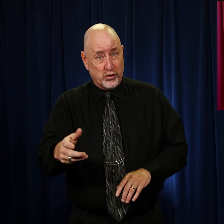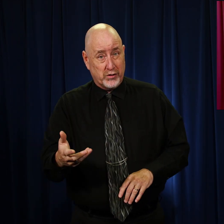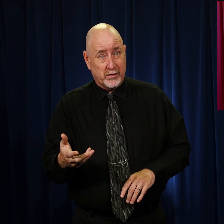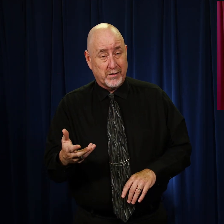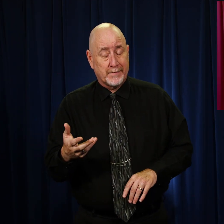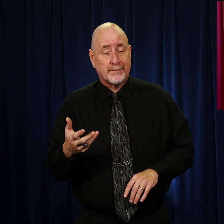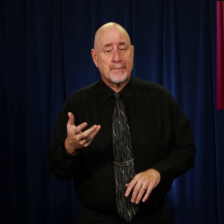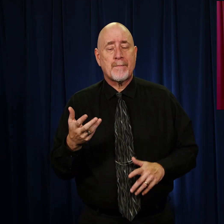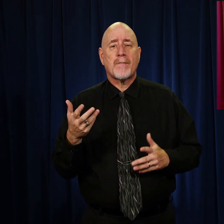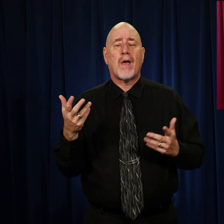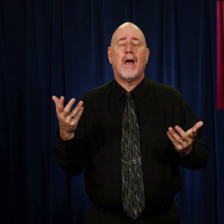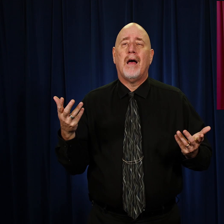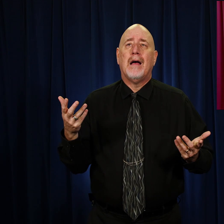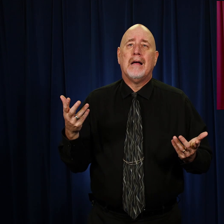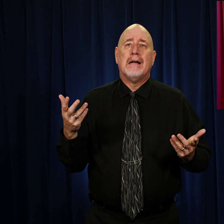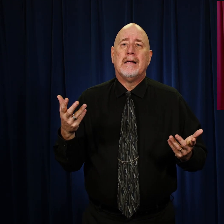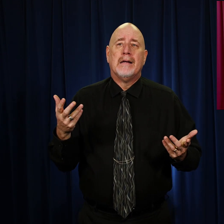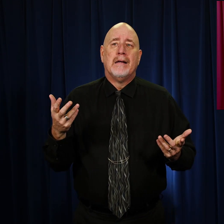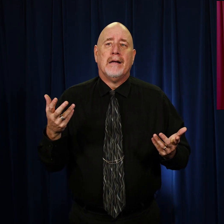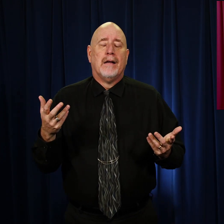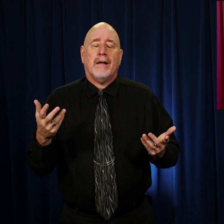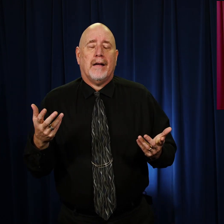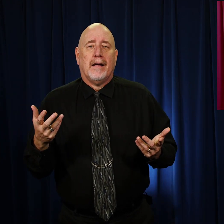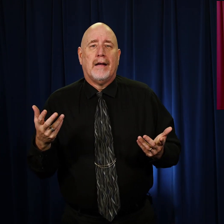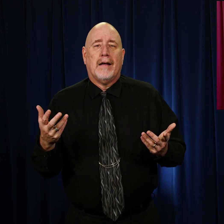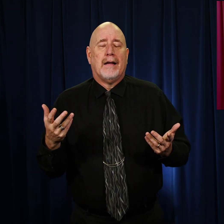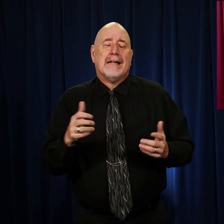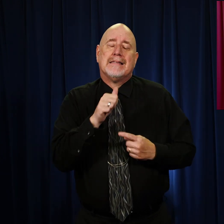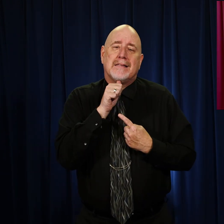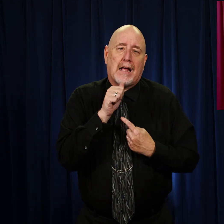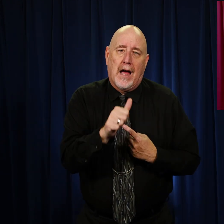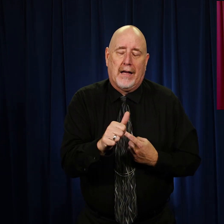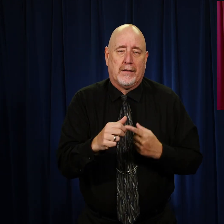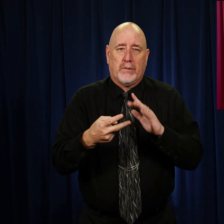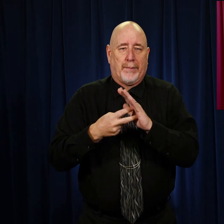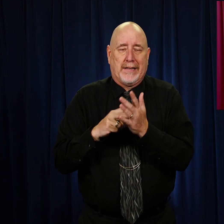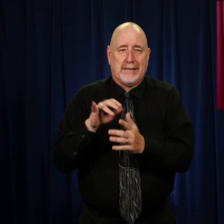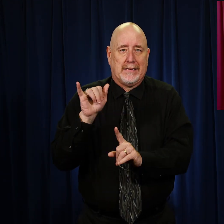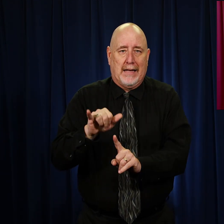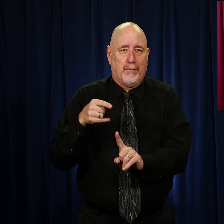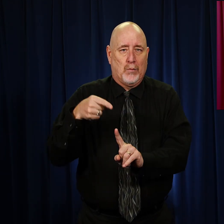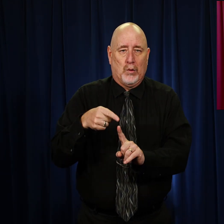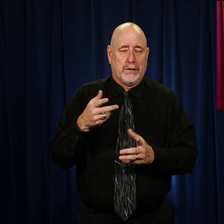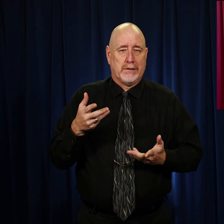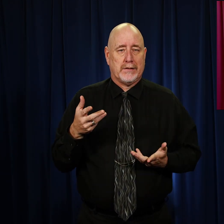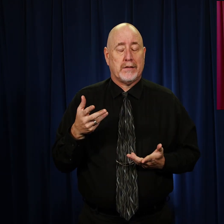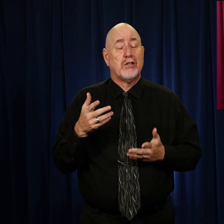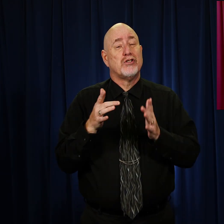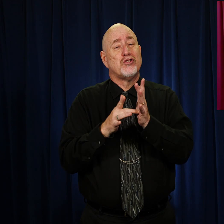here? Well, certainly, this is not what Jesus is trying to say.